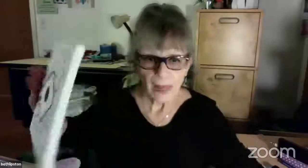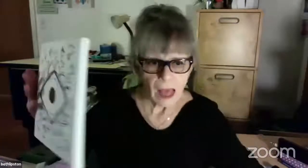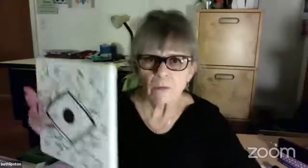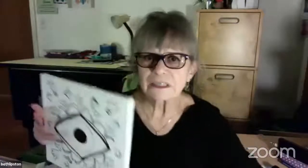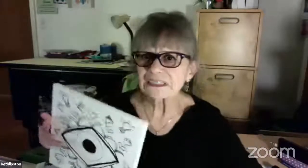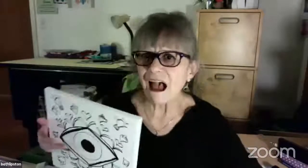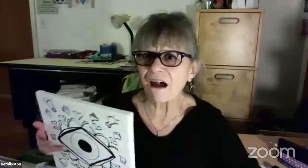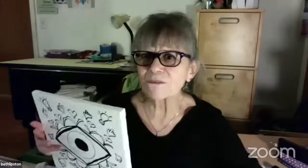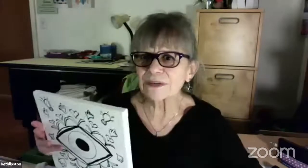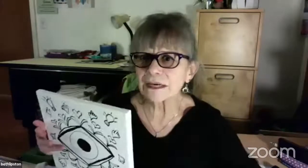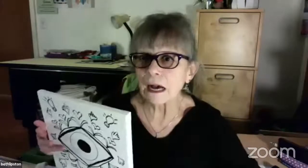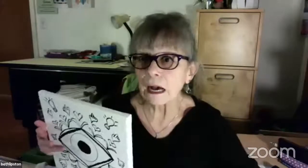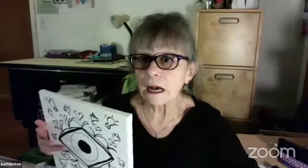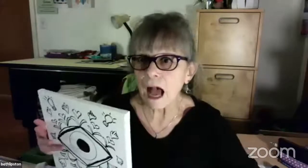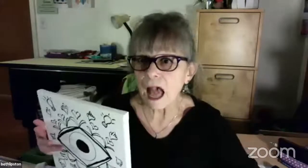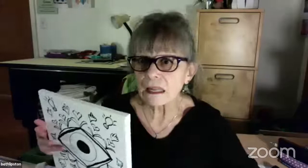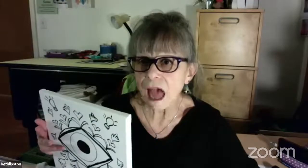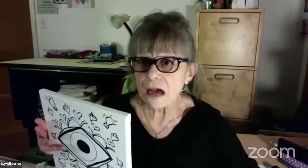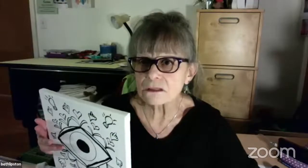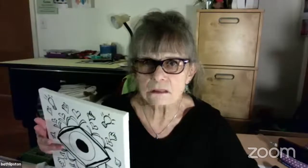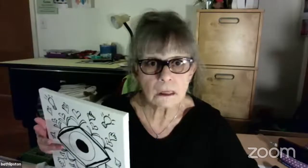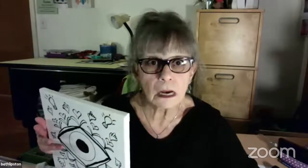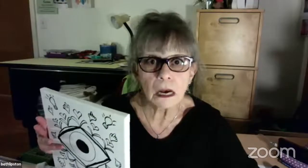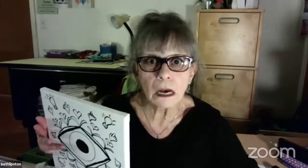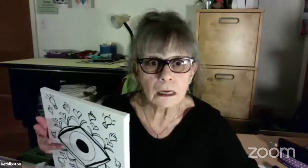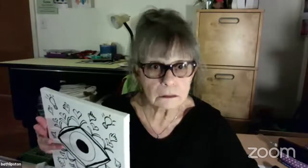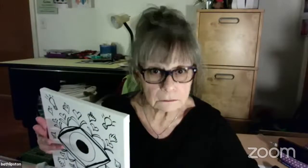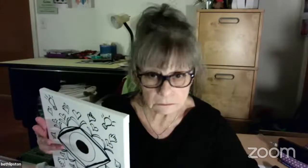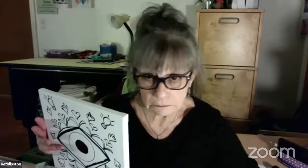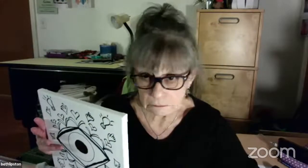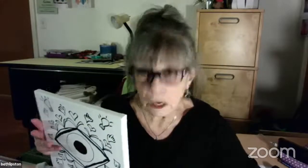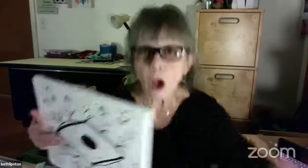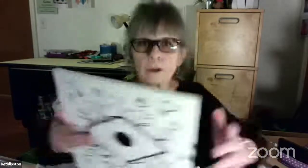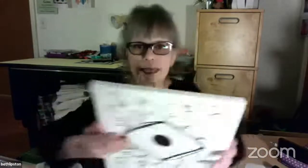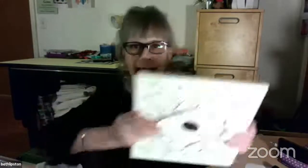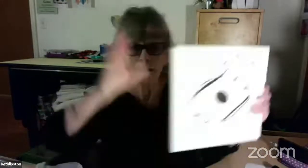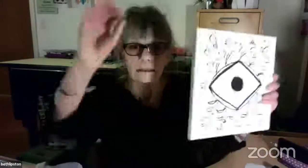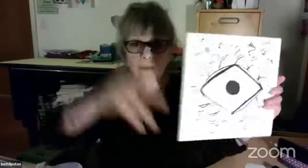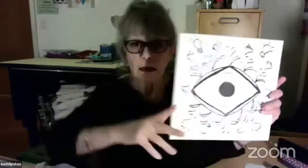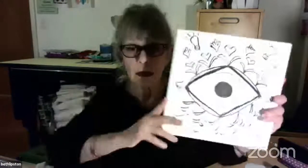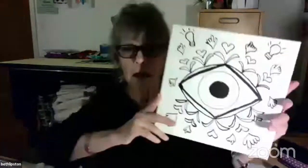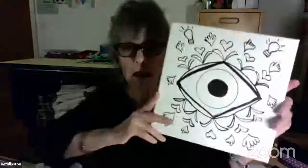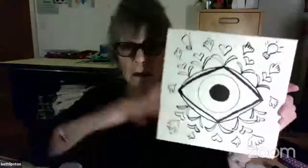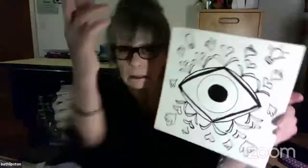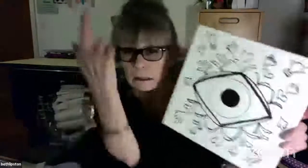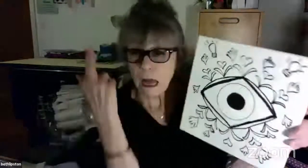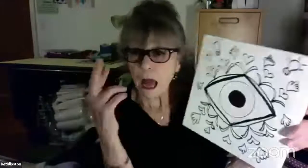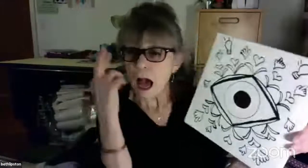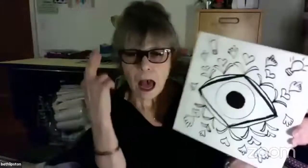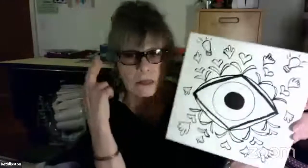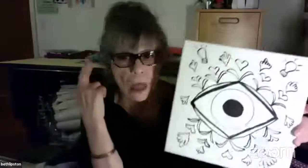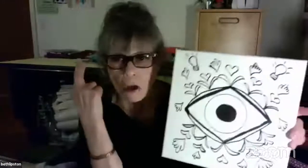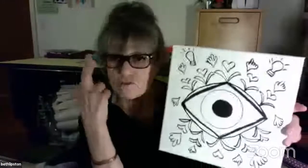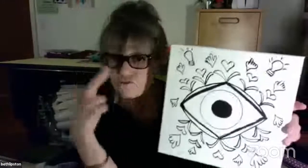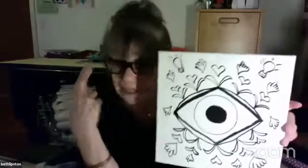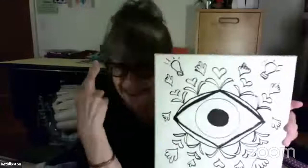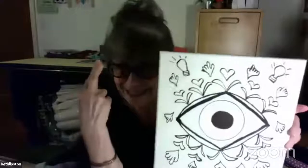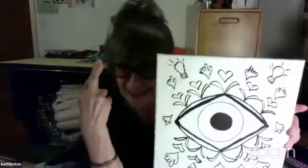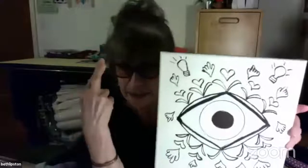I want to pop up. I want to be big on the screen. No, you're fine. Don't worry about that. We can see you.